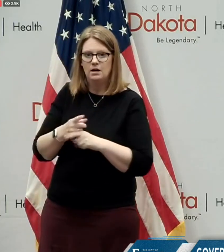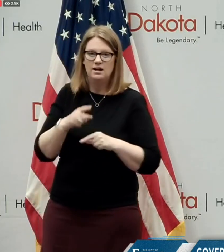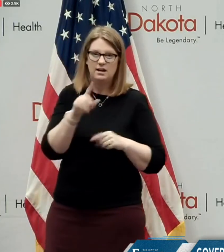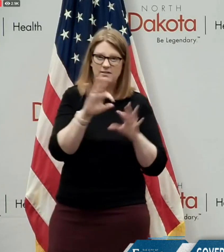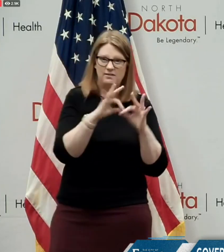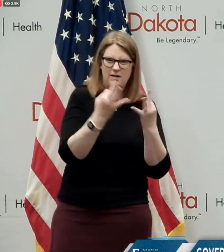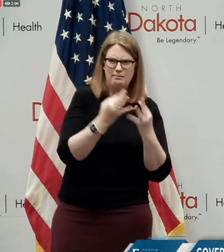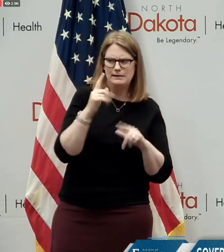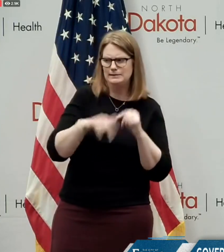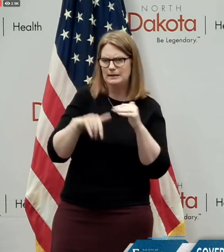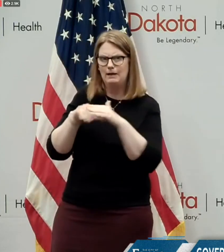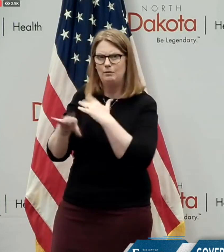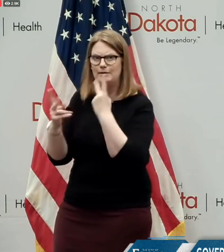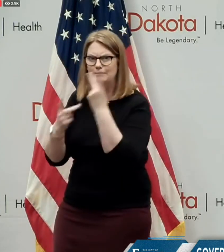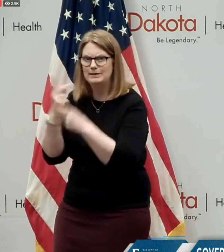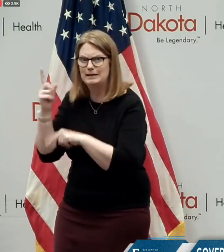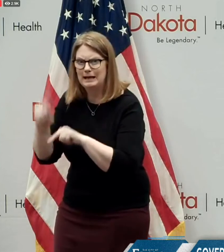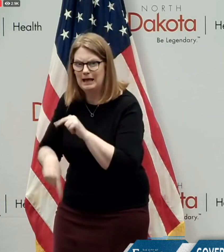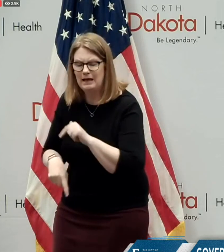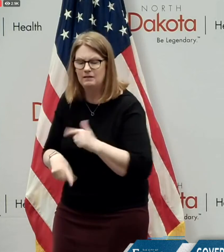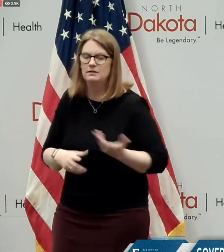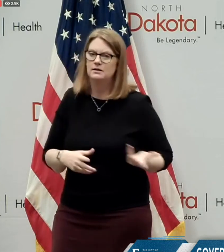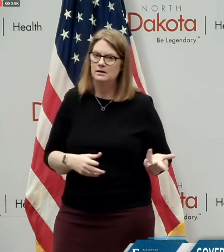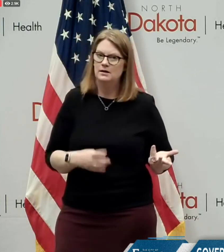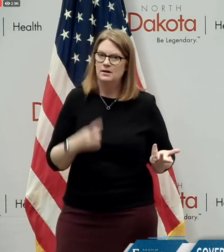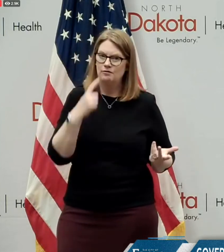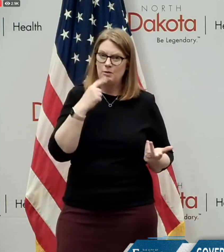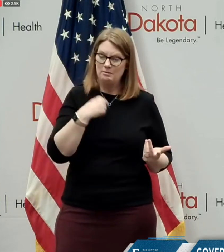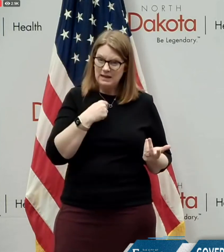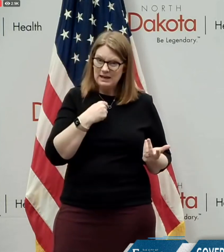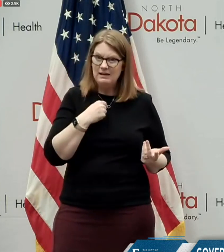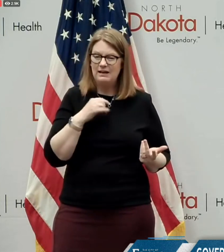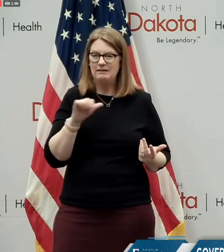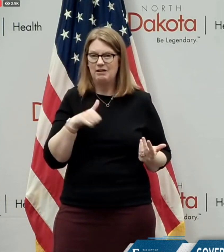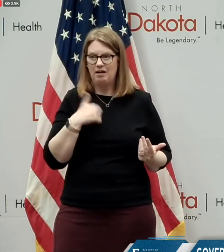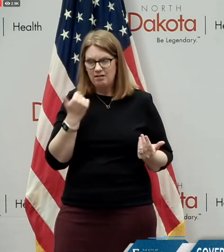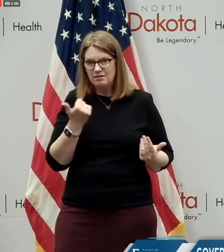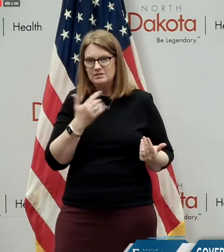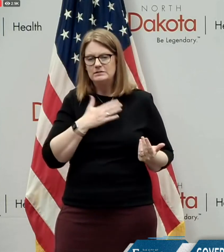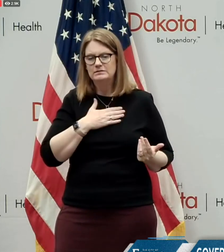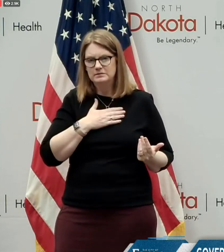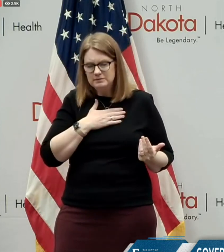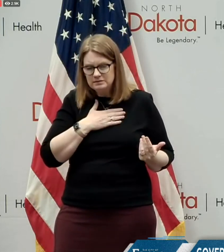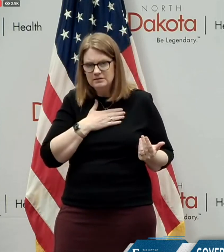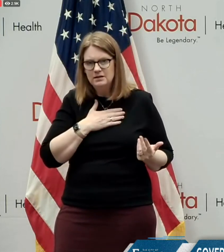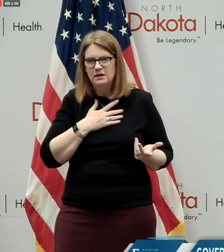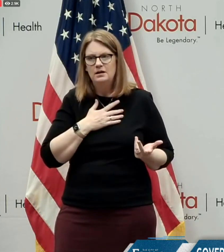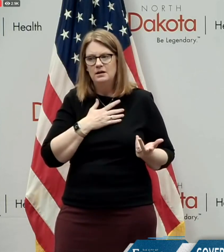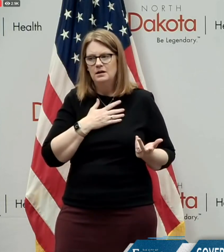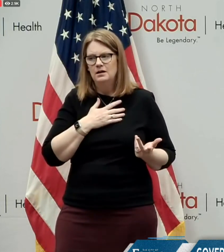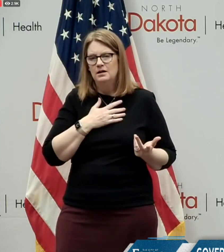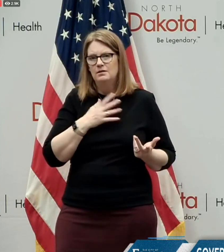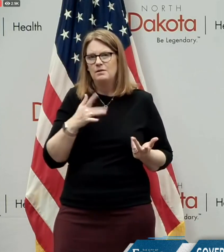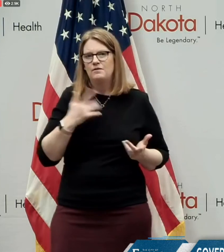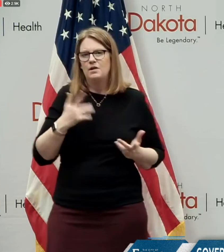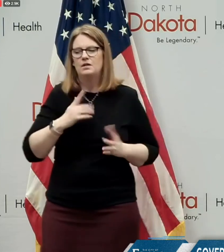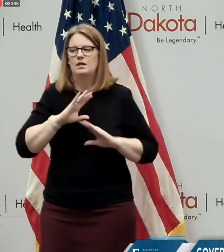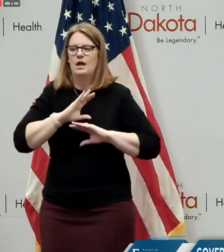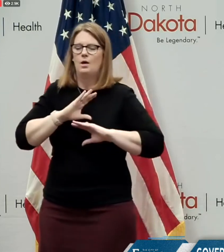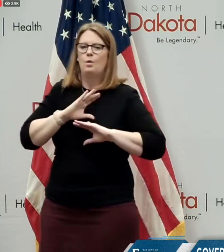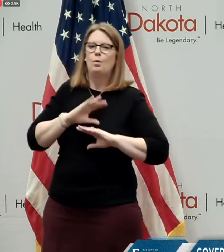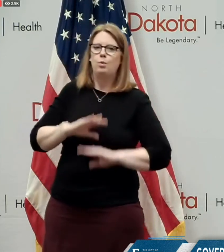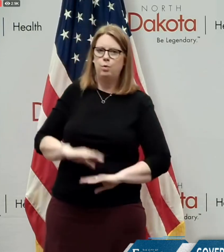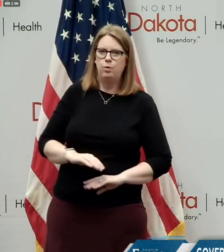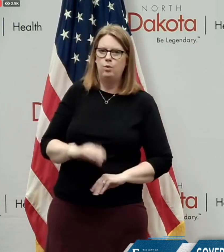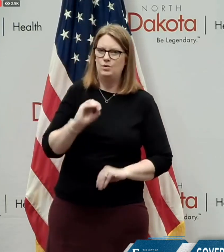both for me and others personally, it's both a huge sign of relief, but it's also filled with